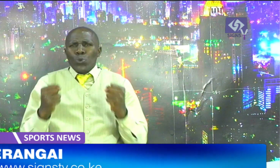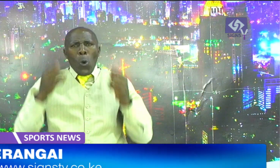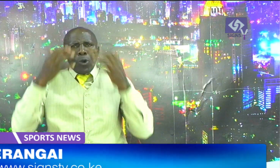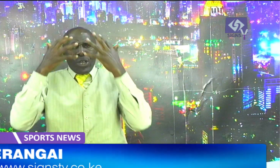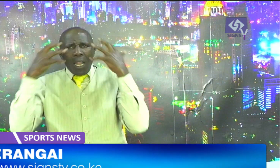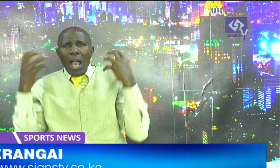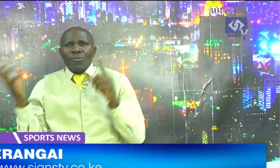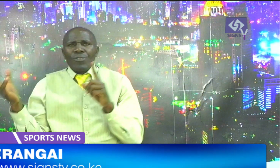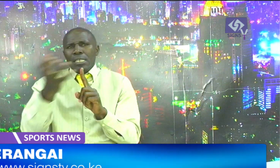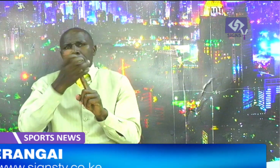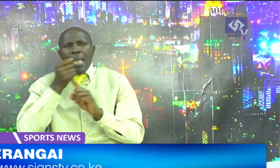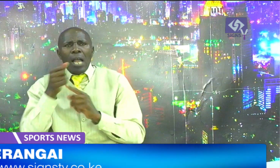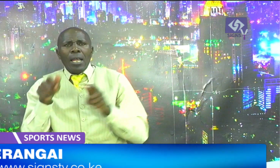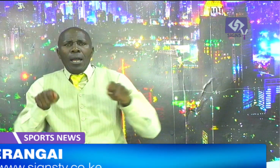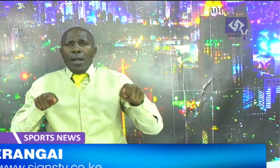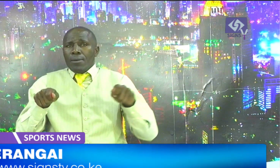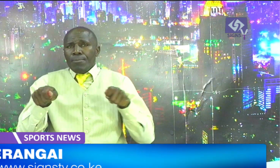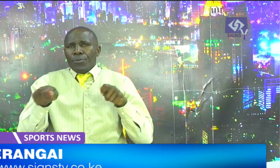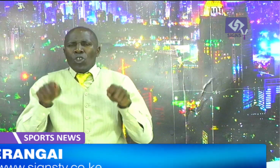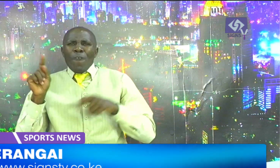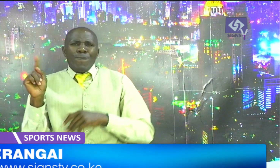of Nations (WAFCON)